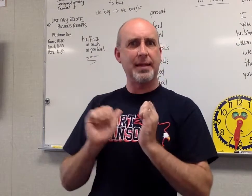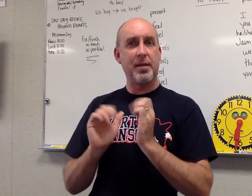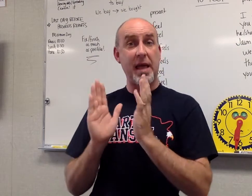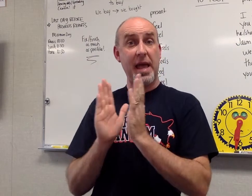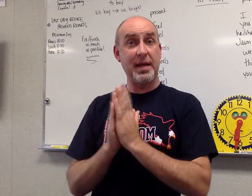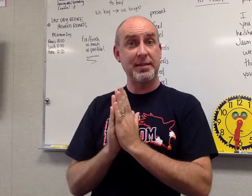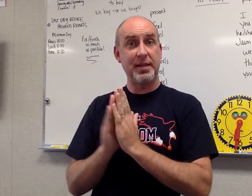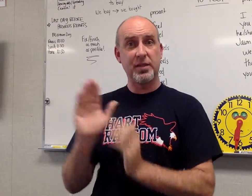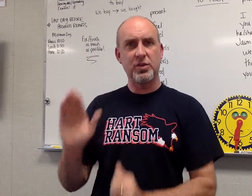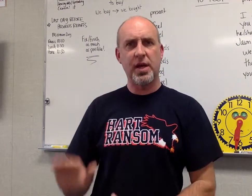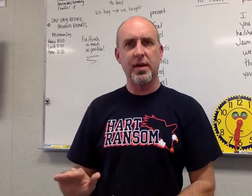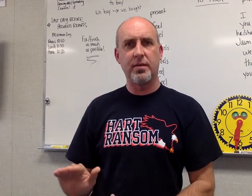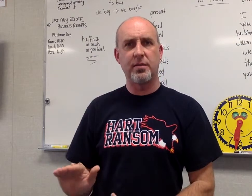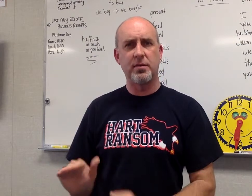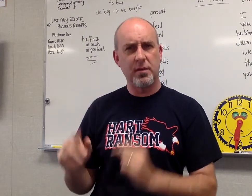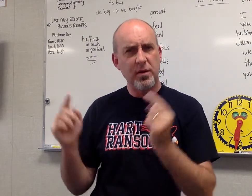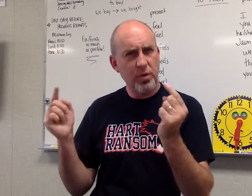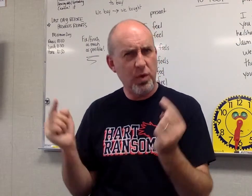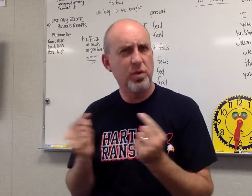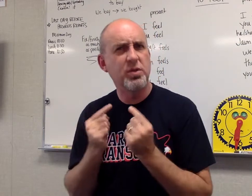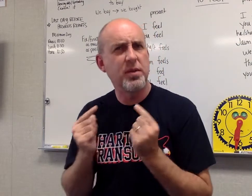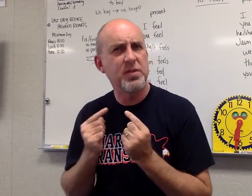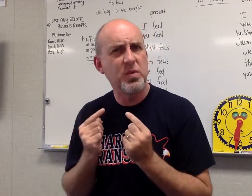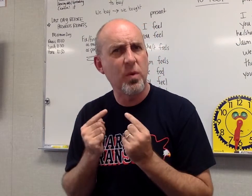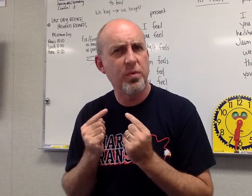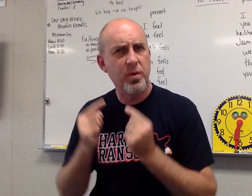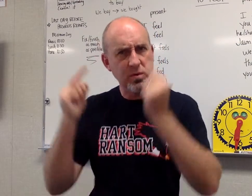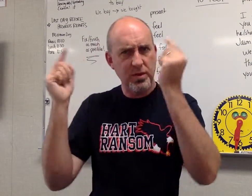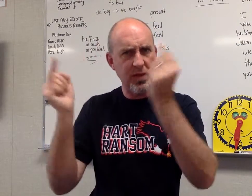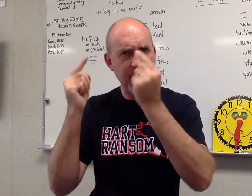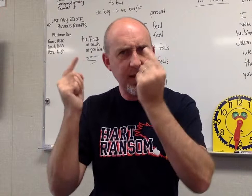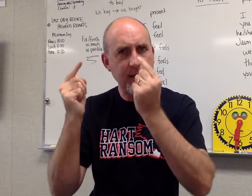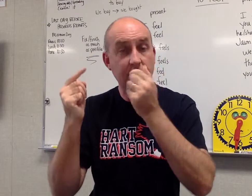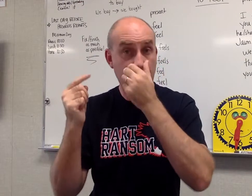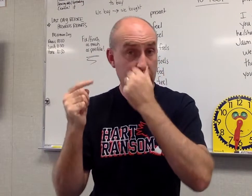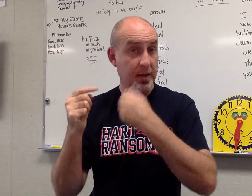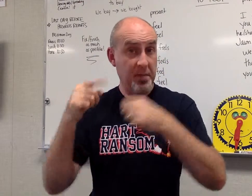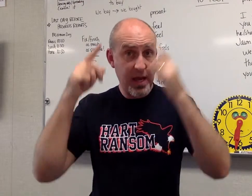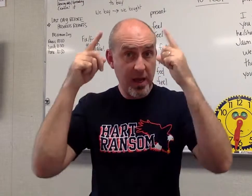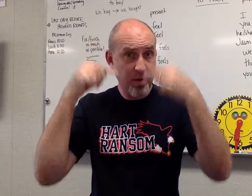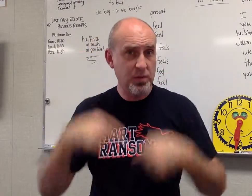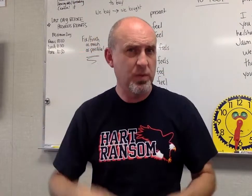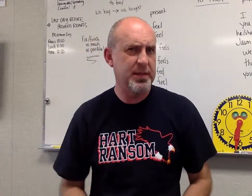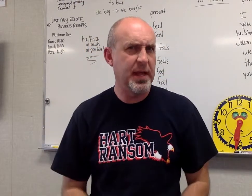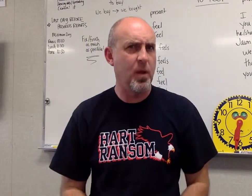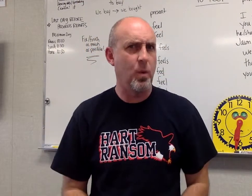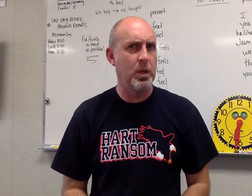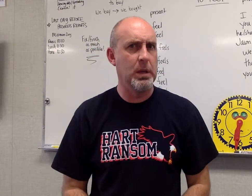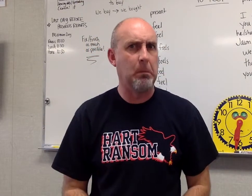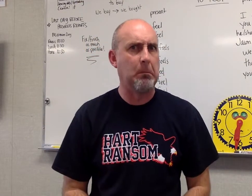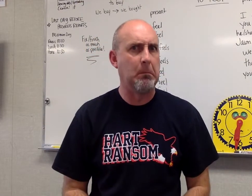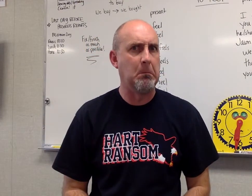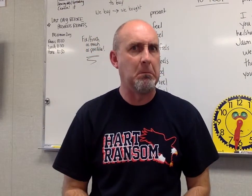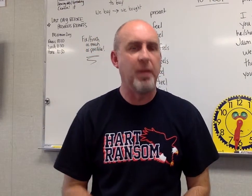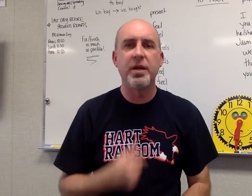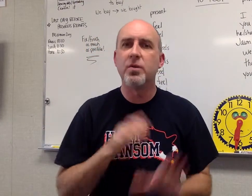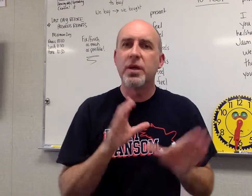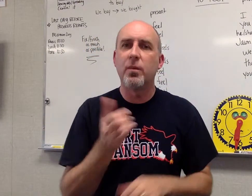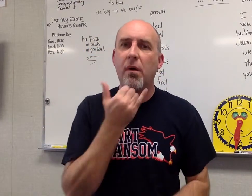I'm asking a child, are you hurt? Do you have a sore throat? Do you have a headache? My eyebrows went down. Am I doing it